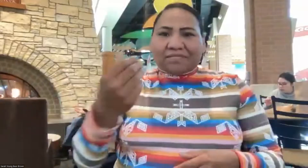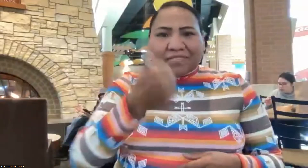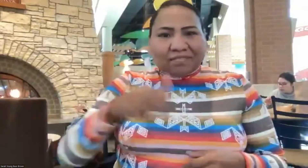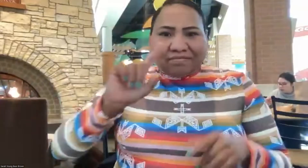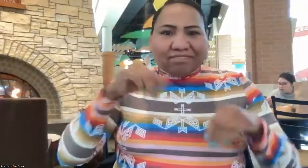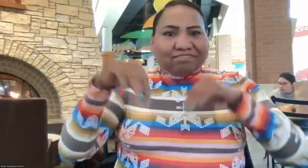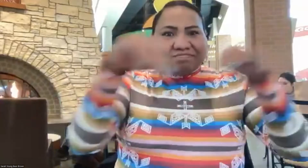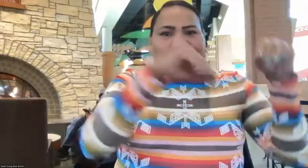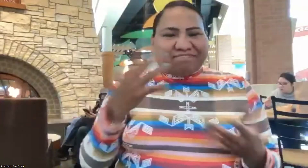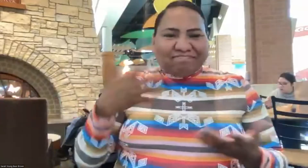I grew up in Iowa.